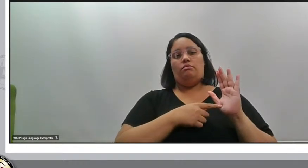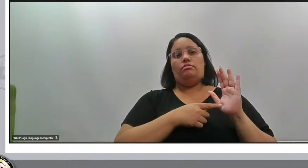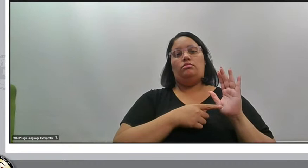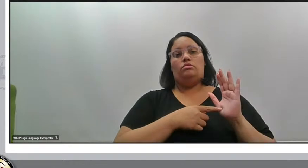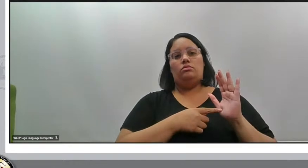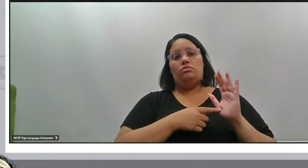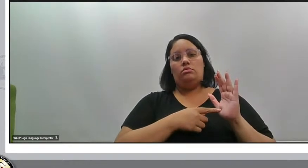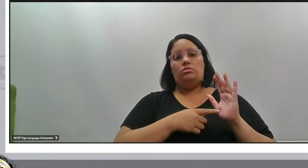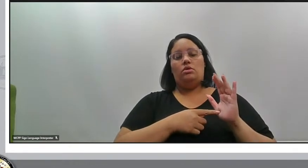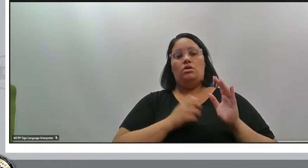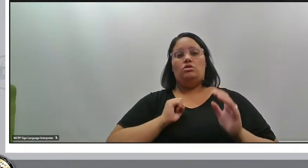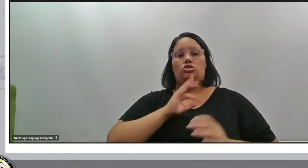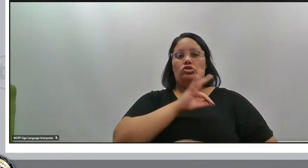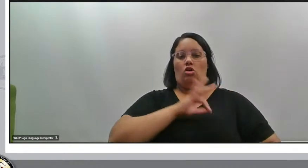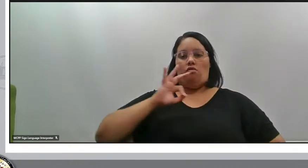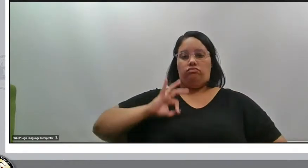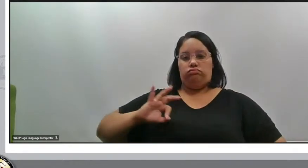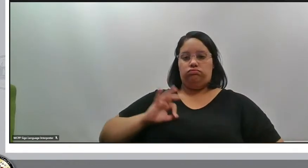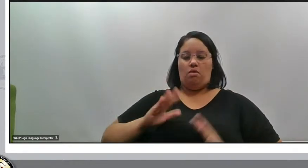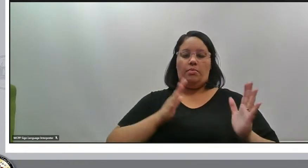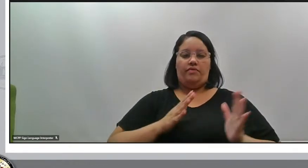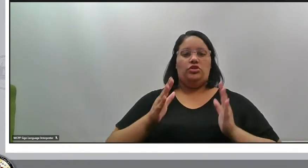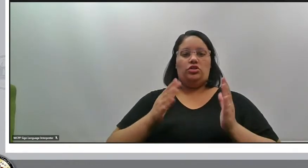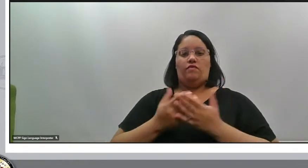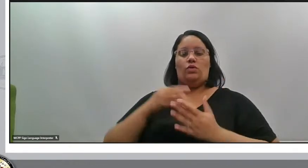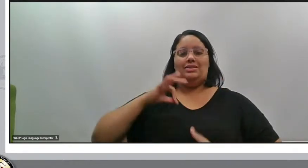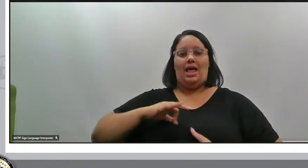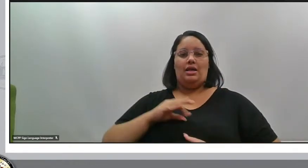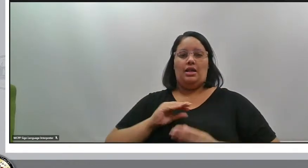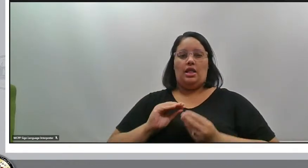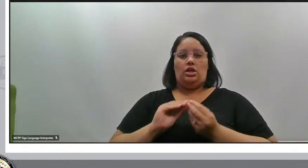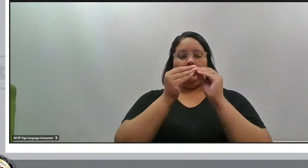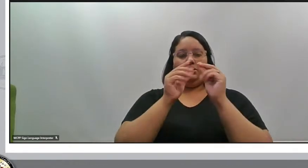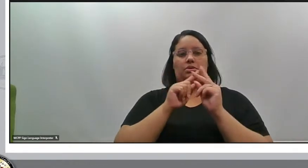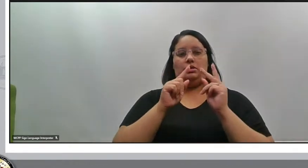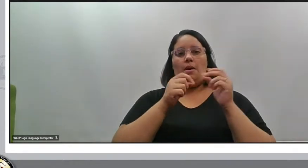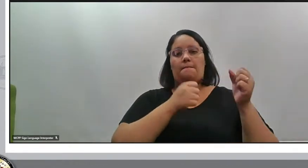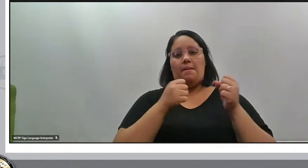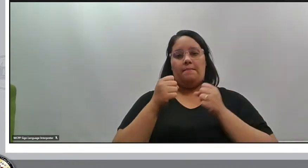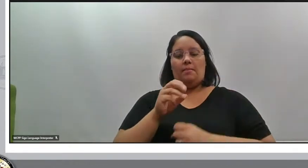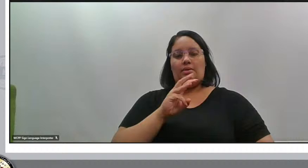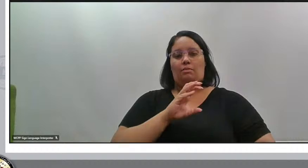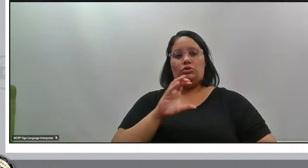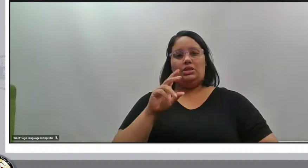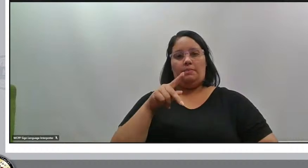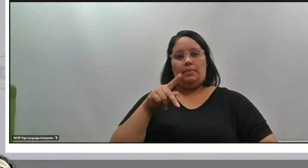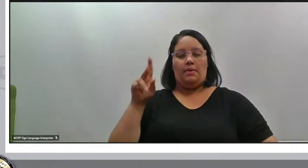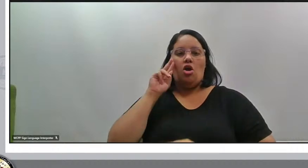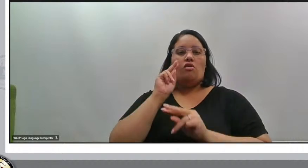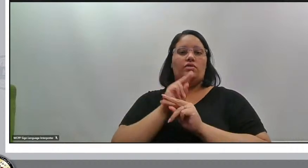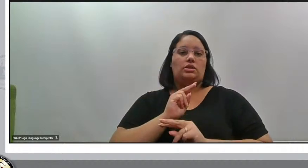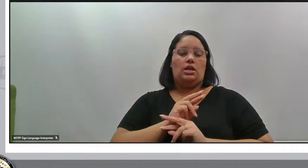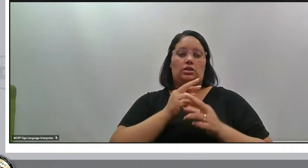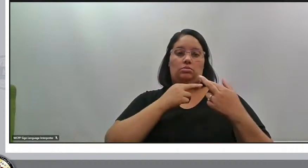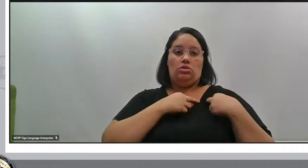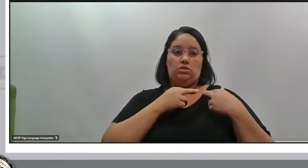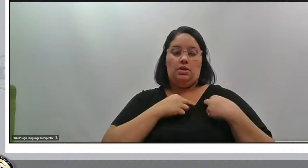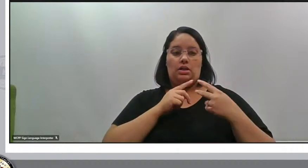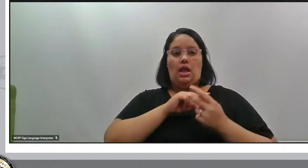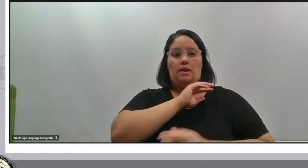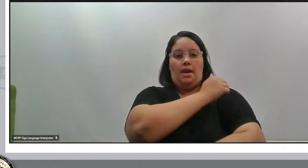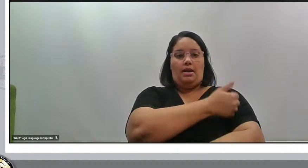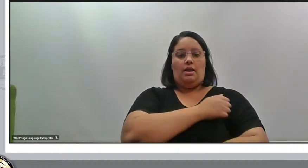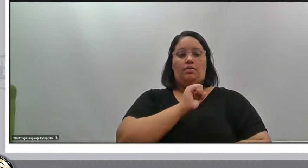compensation of employees budget makes provision for salary adjustments, strengthening of WCPP oversight responsibilities and mandate